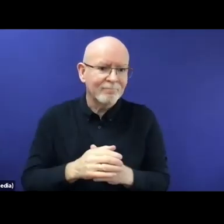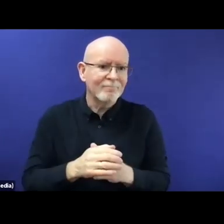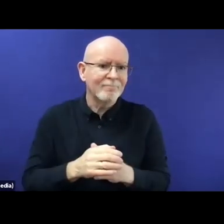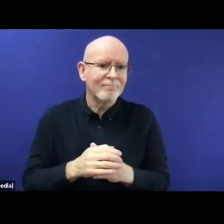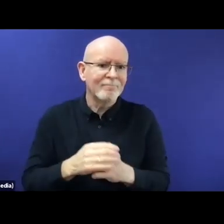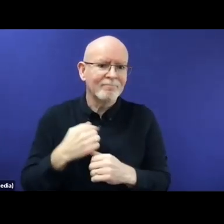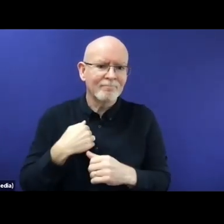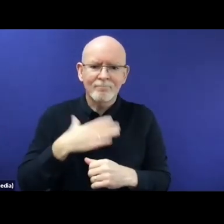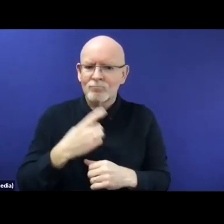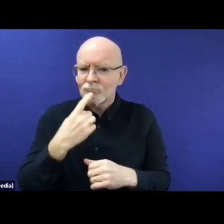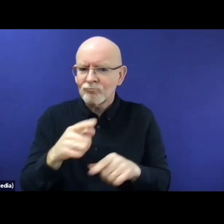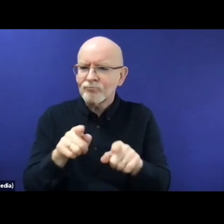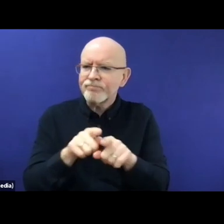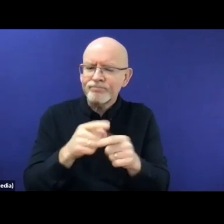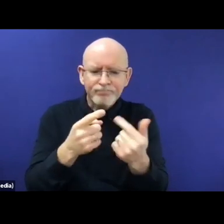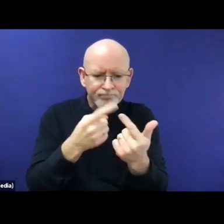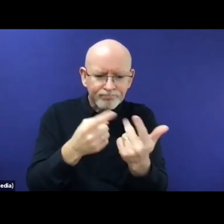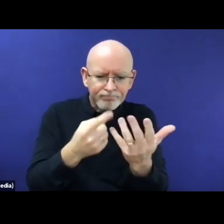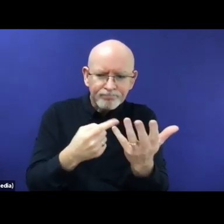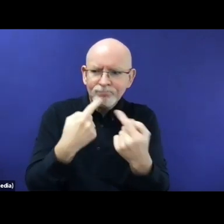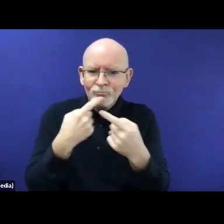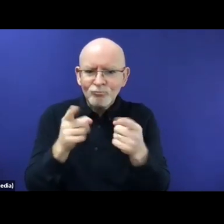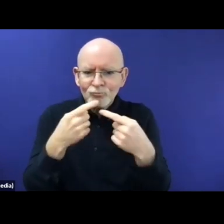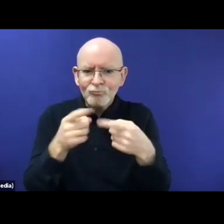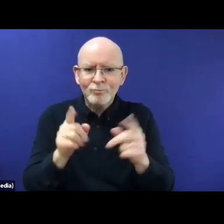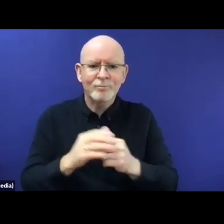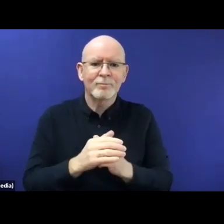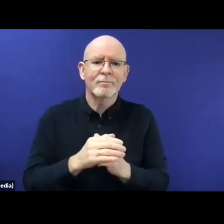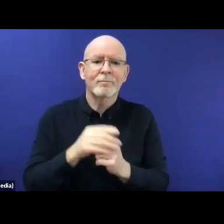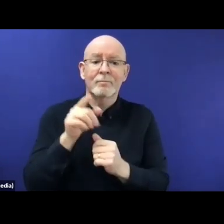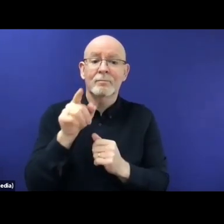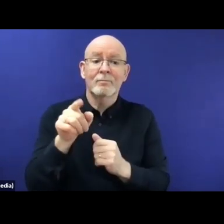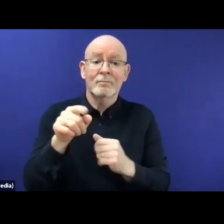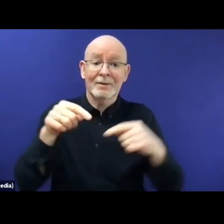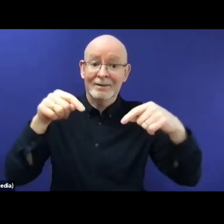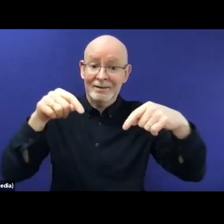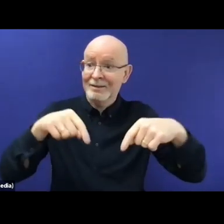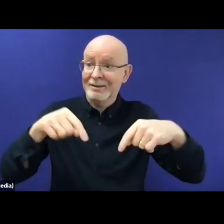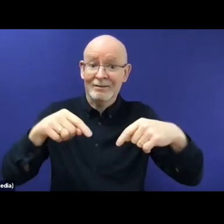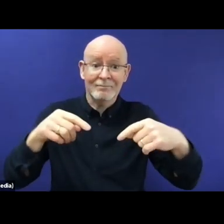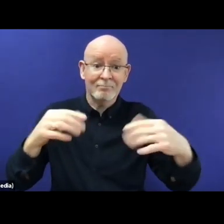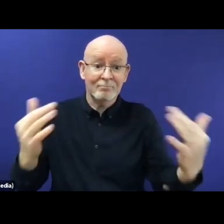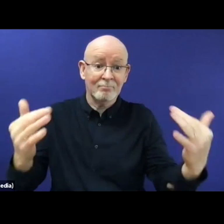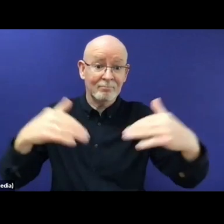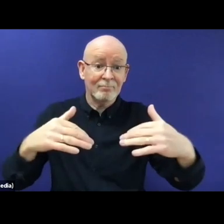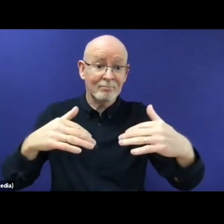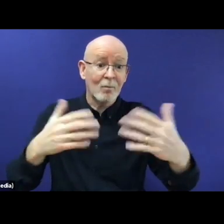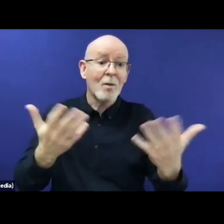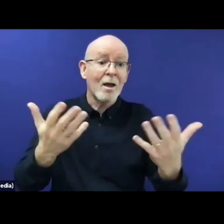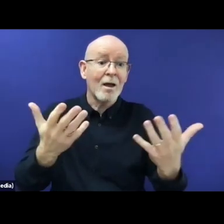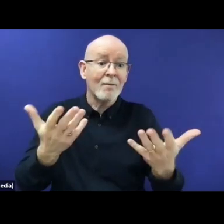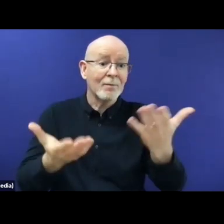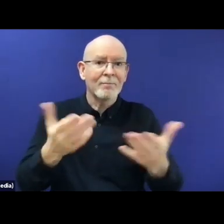If you have any technical problems with the platform, the session is actually being live streamed on the Human Rights Centre YouTube